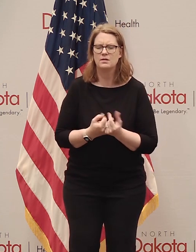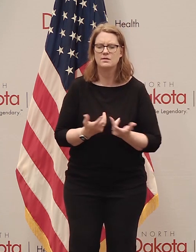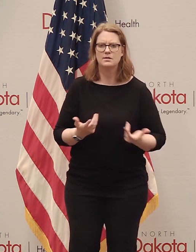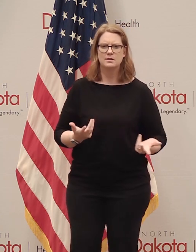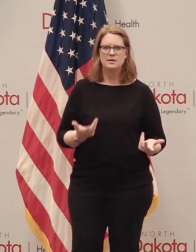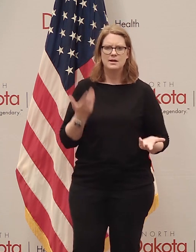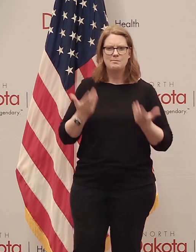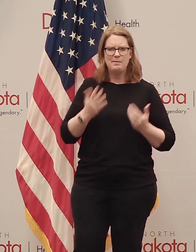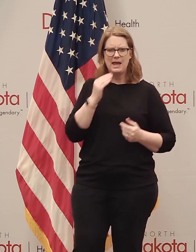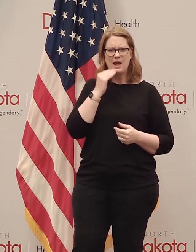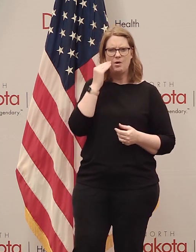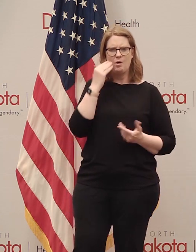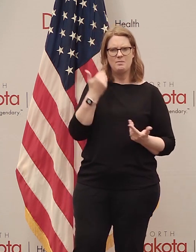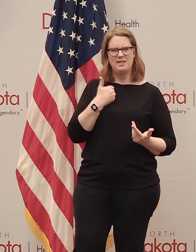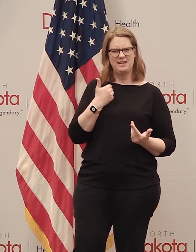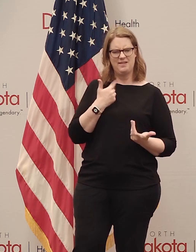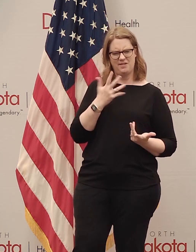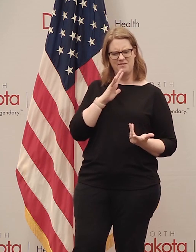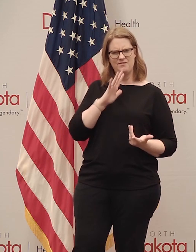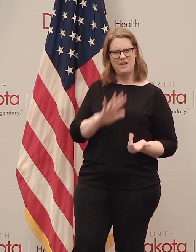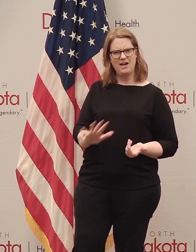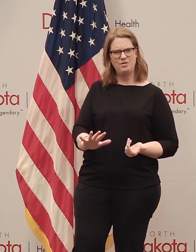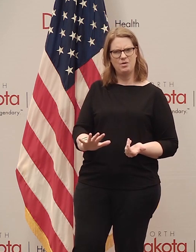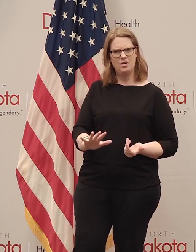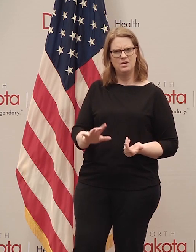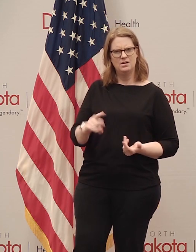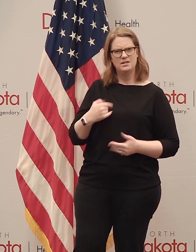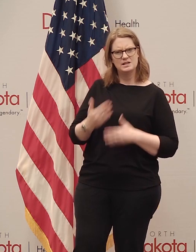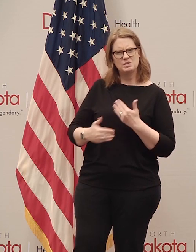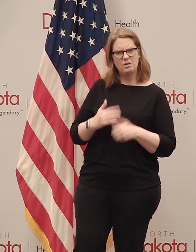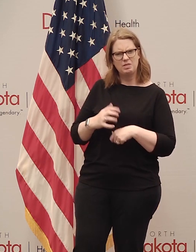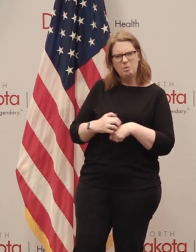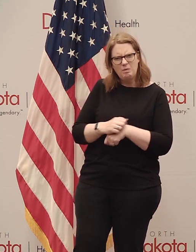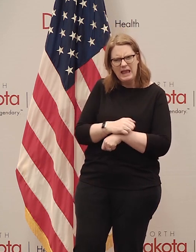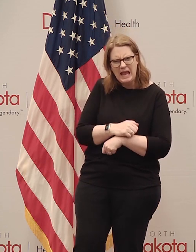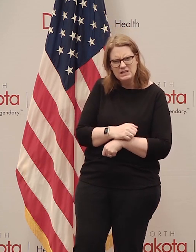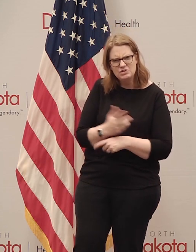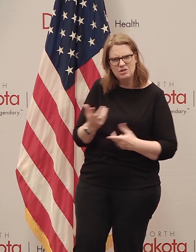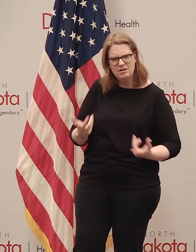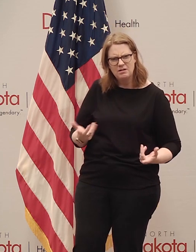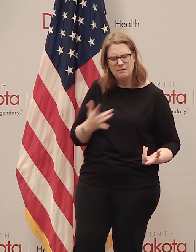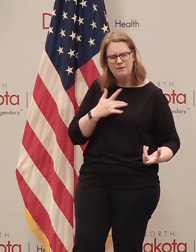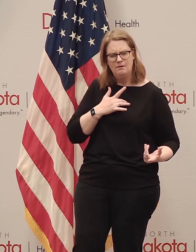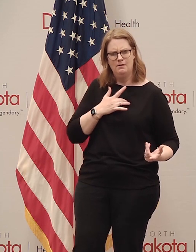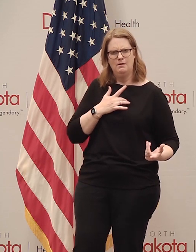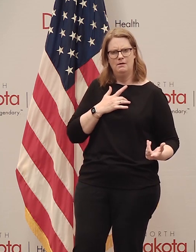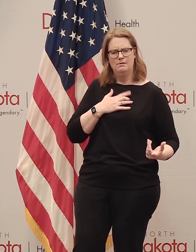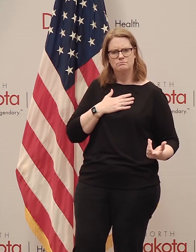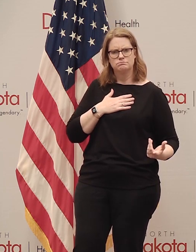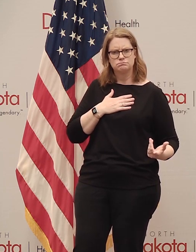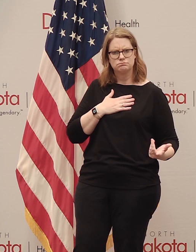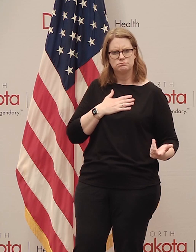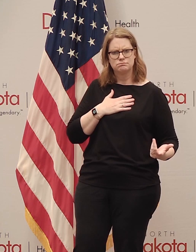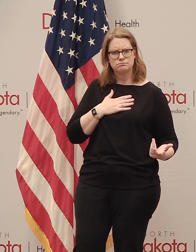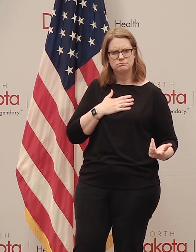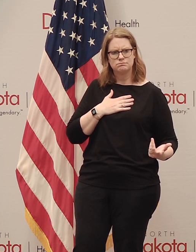got a 5-year-old child who's been going through cancer treatments. They might have